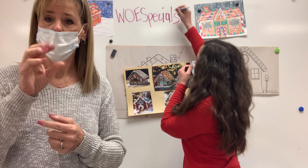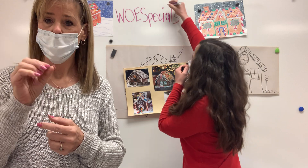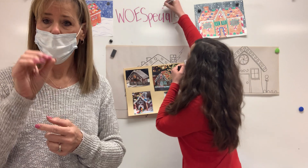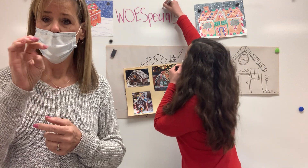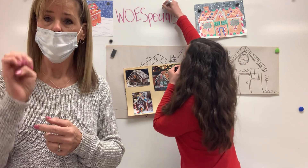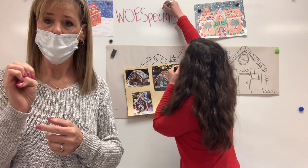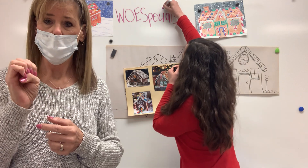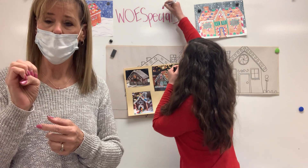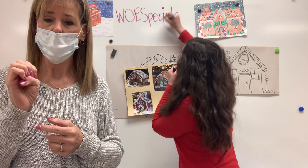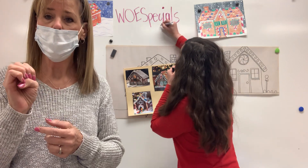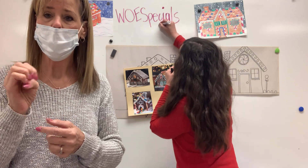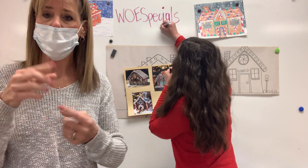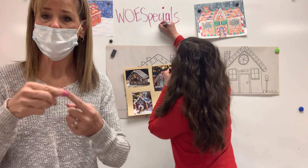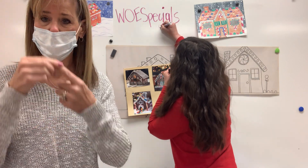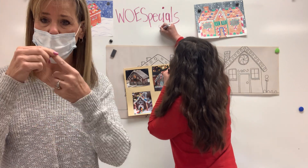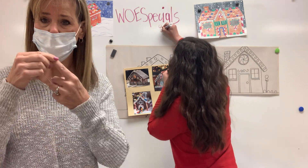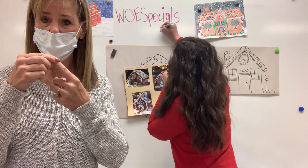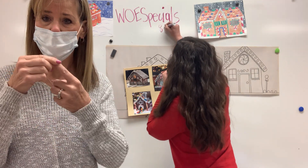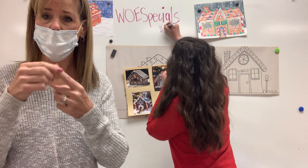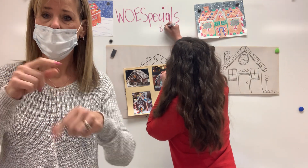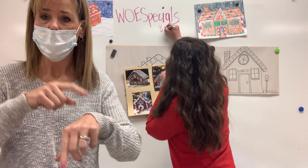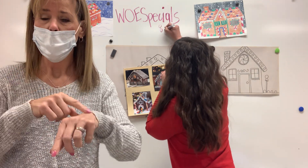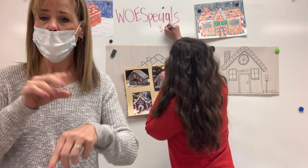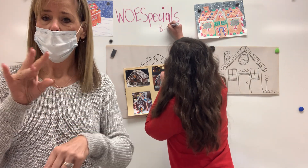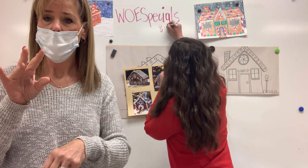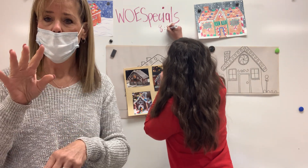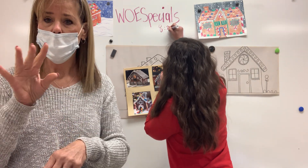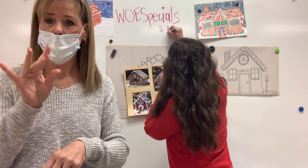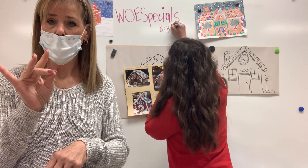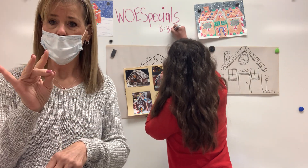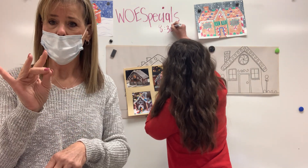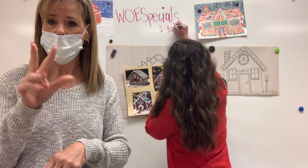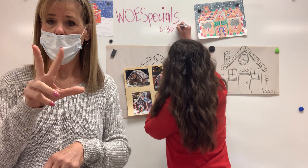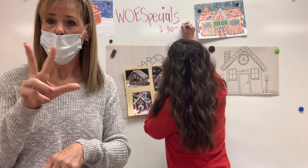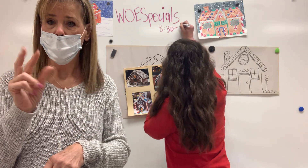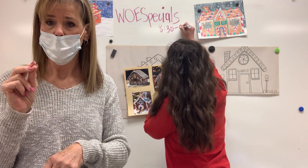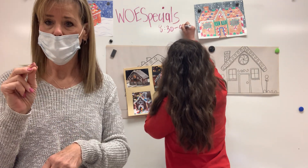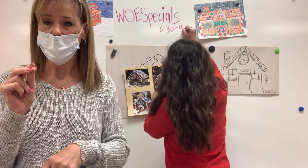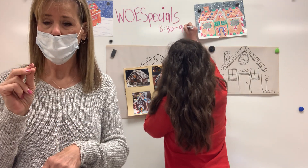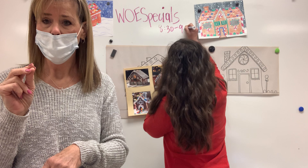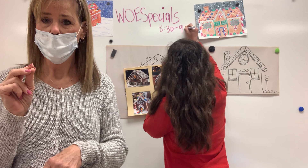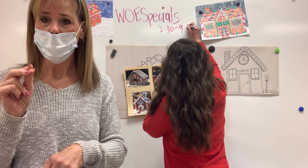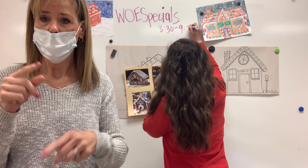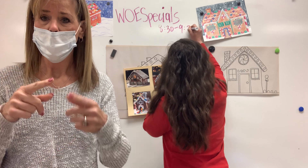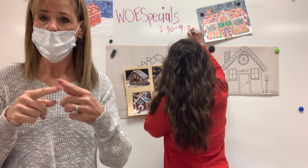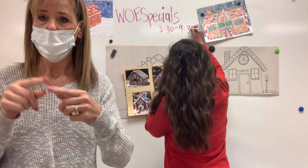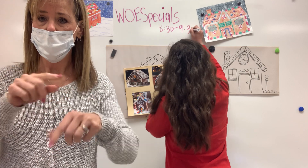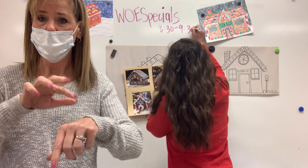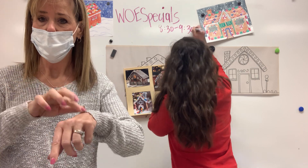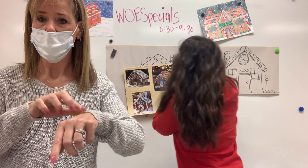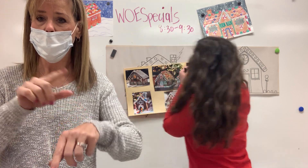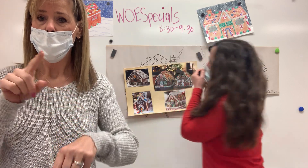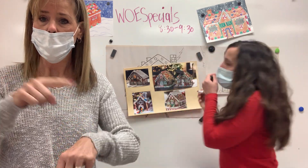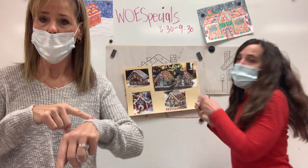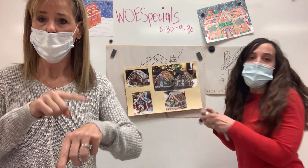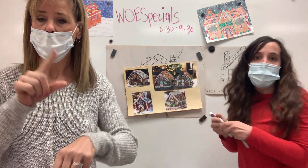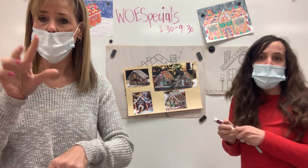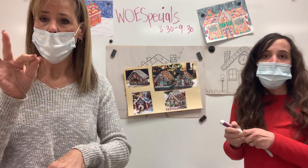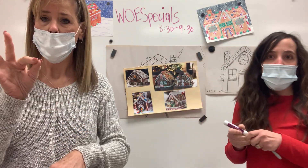specials. And that is 8:30. Tell mom and dad, 8:30 to 9:30, okay? That's fine